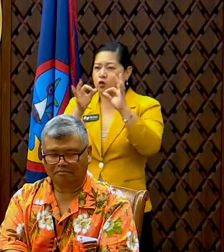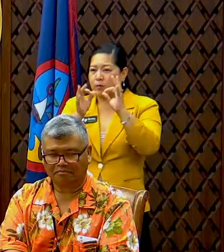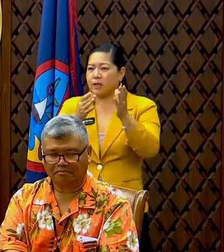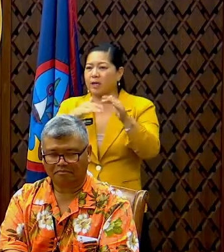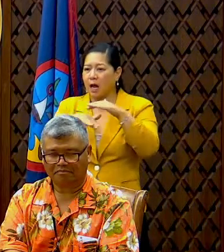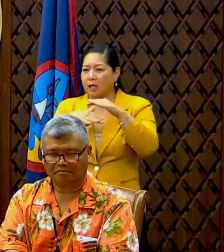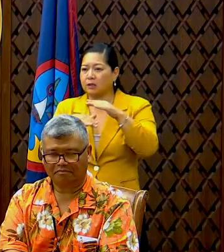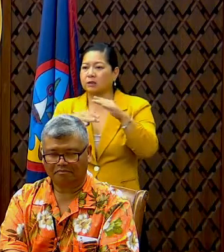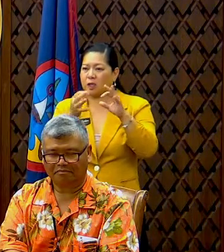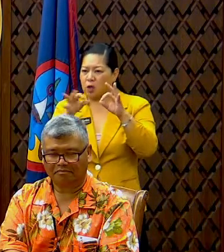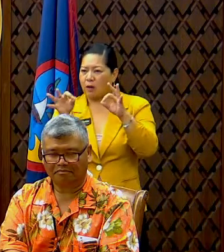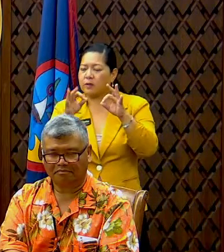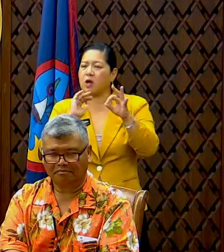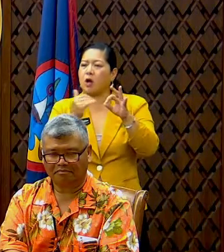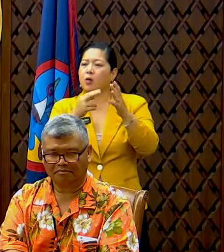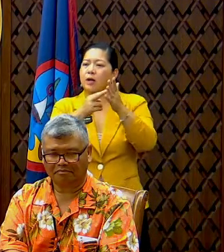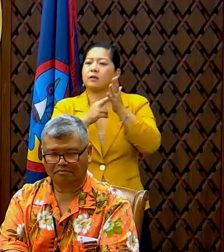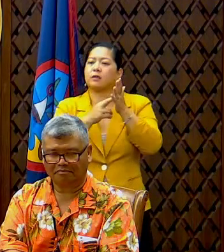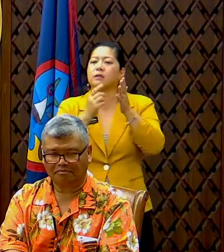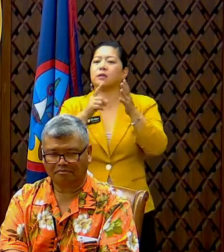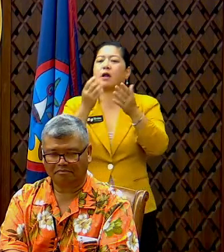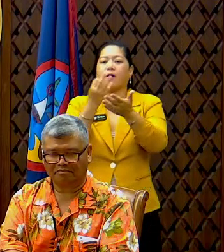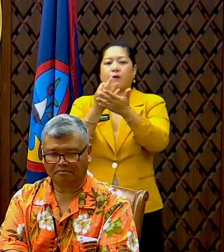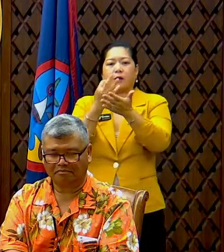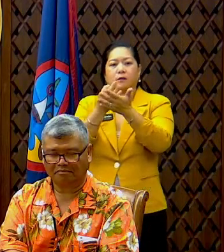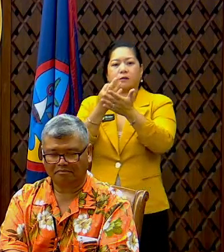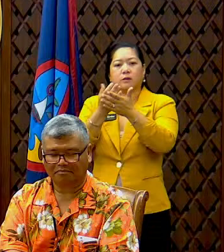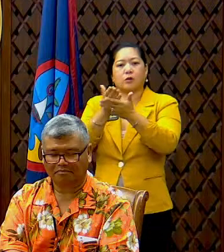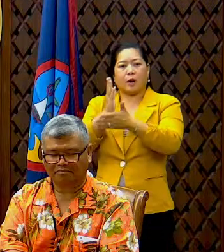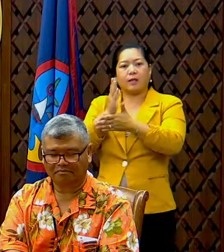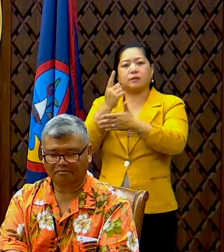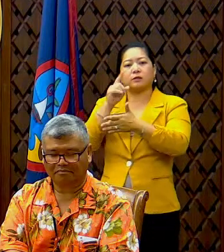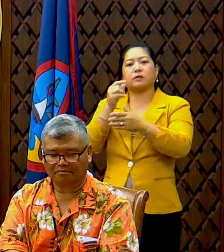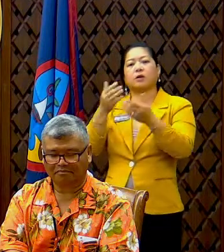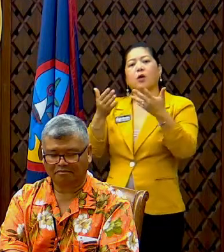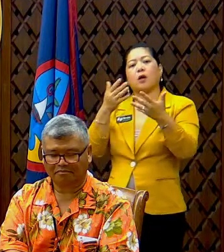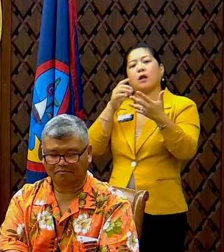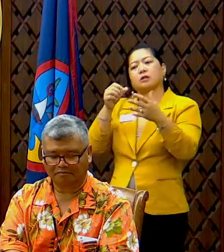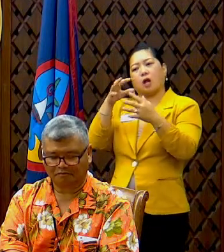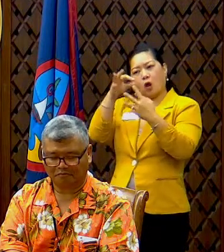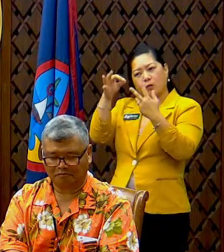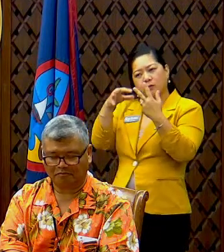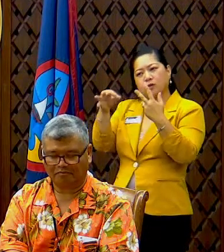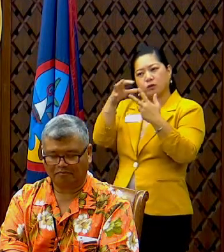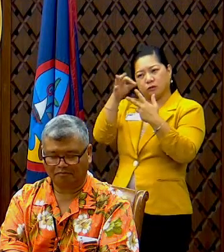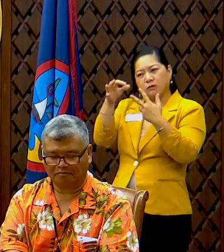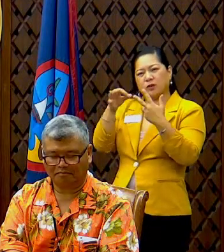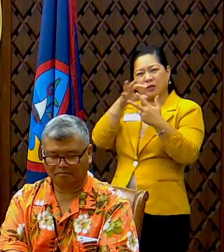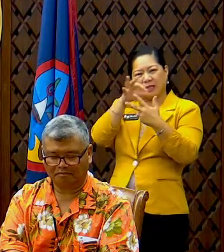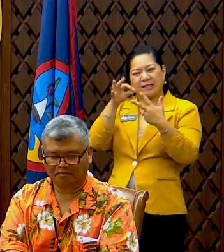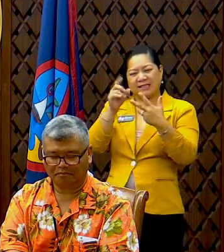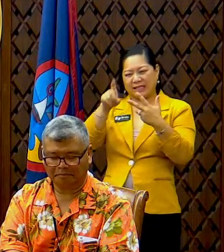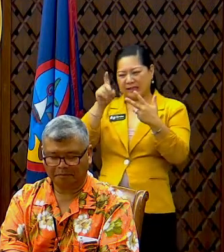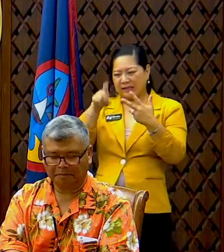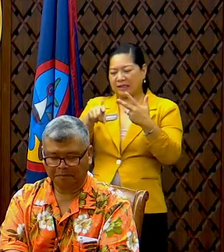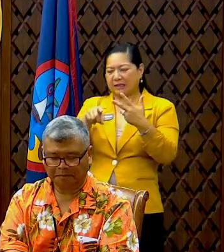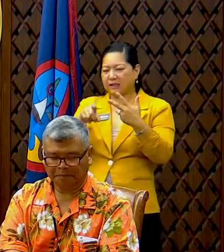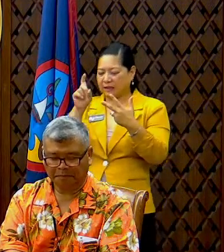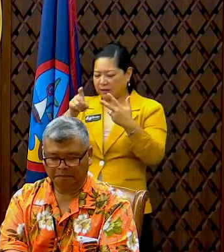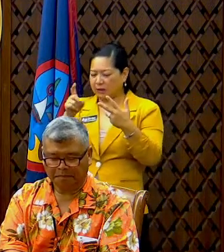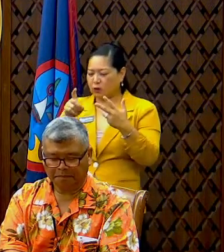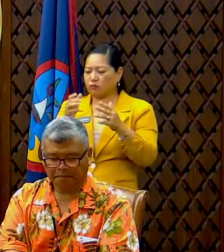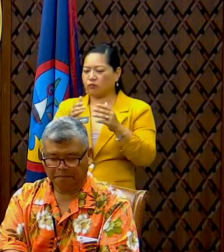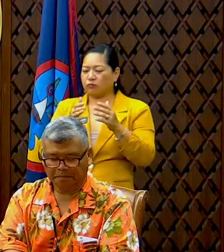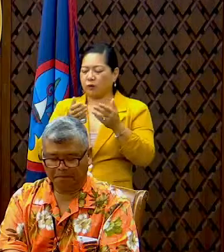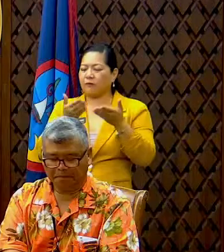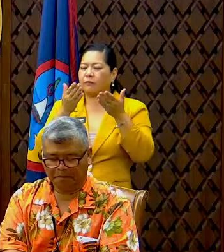and captioning are recognized as fundamental rights rather than optional accommodations.